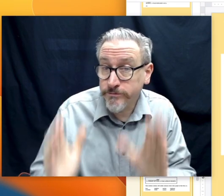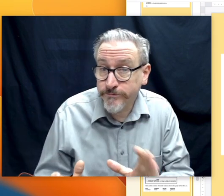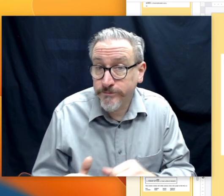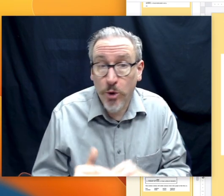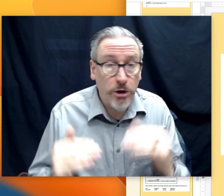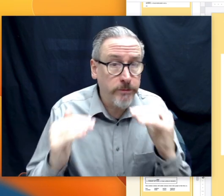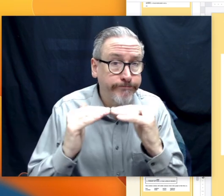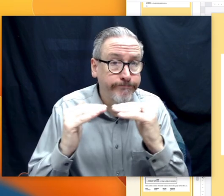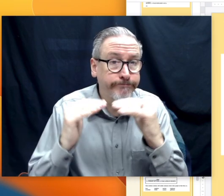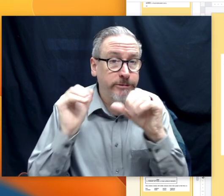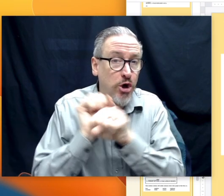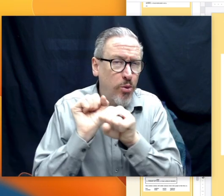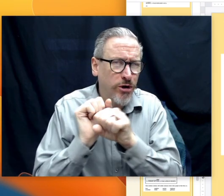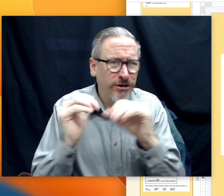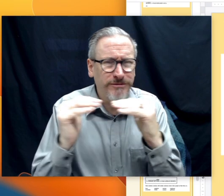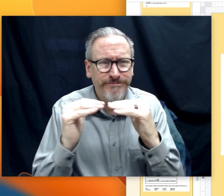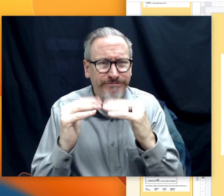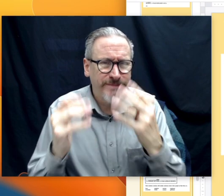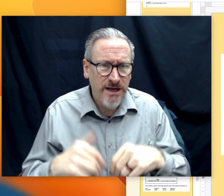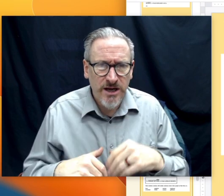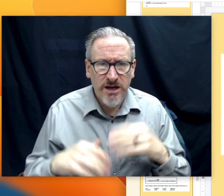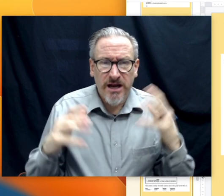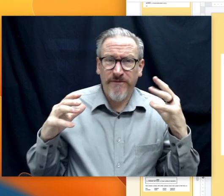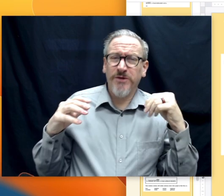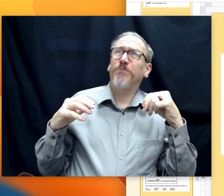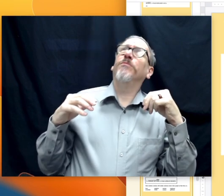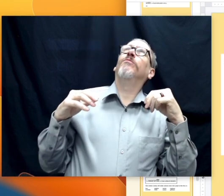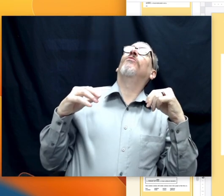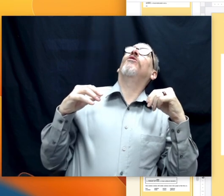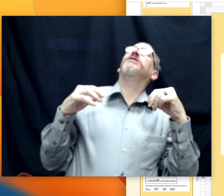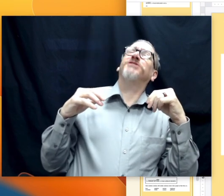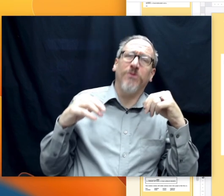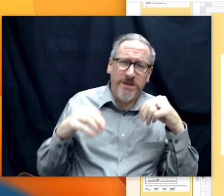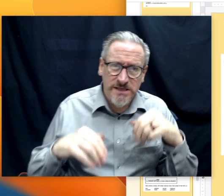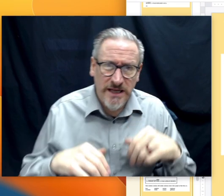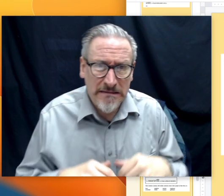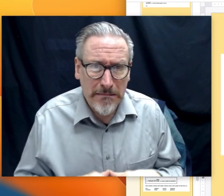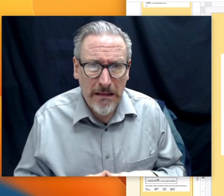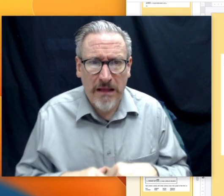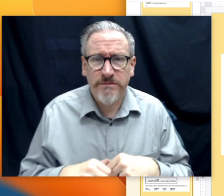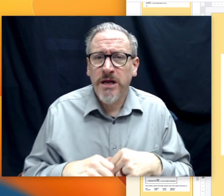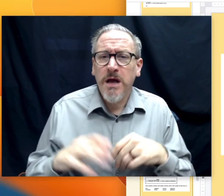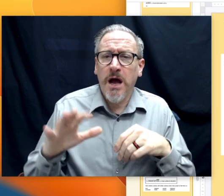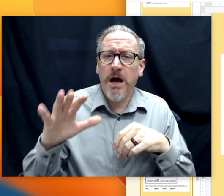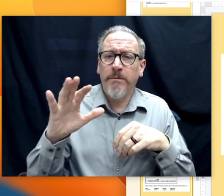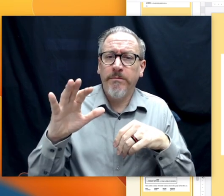co-worker, or co-worker. I'm very washed out with this light.